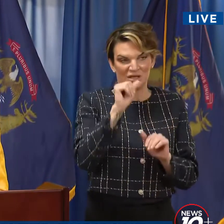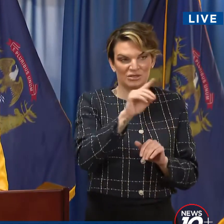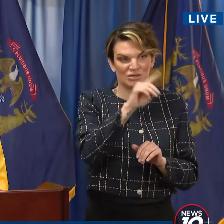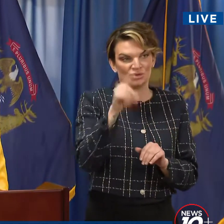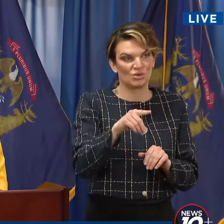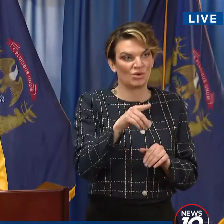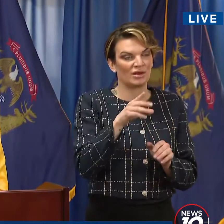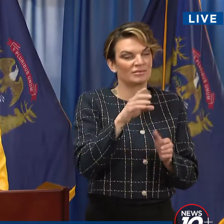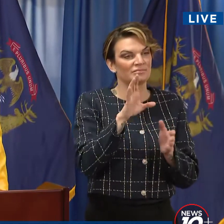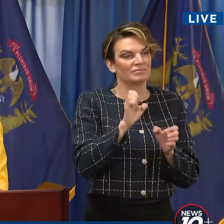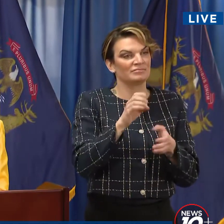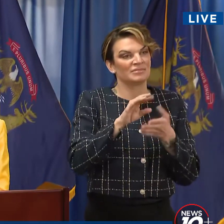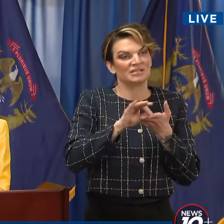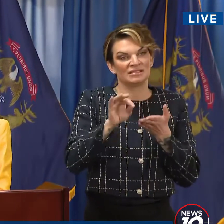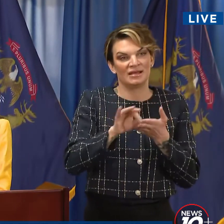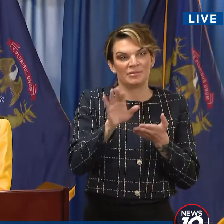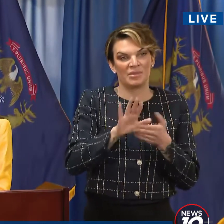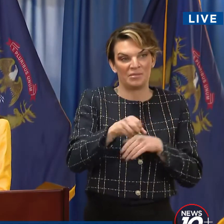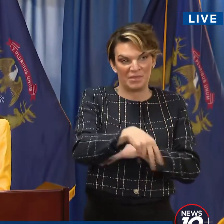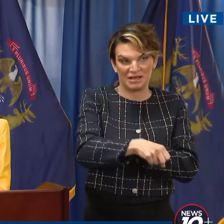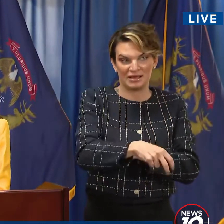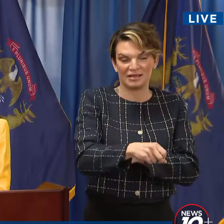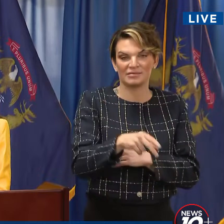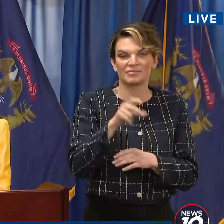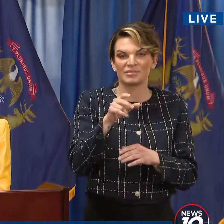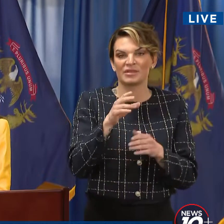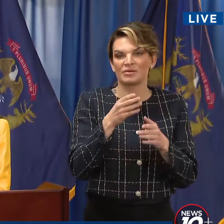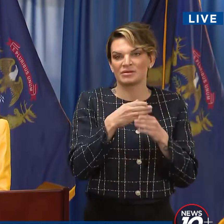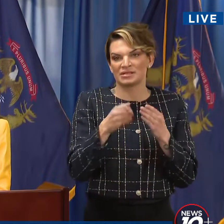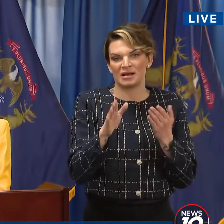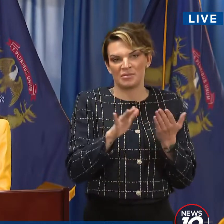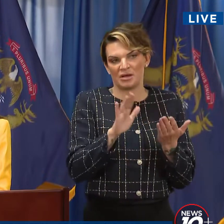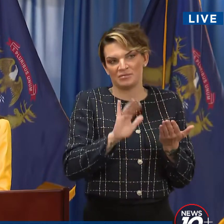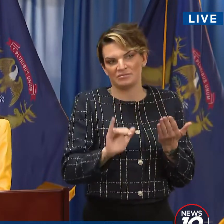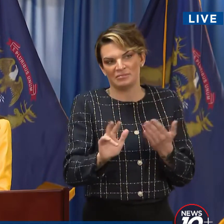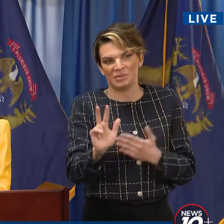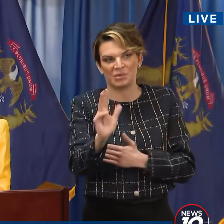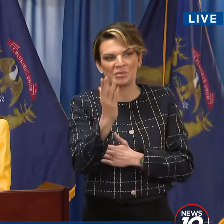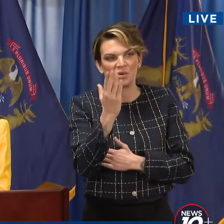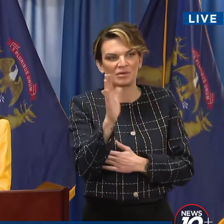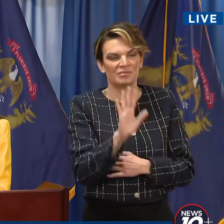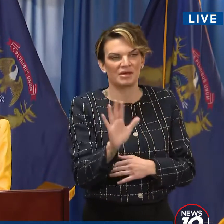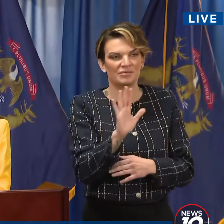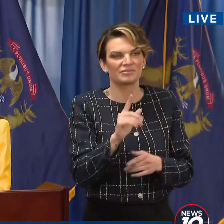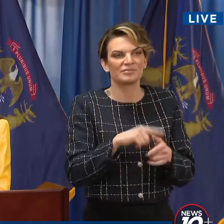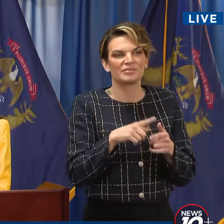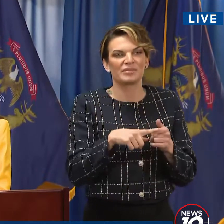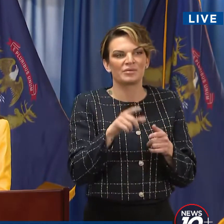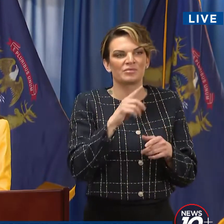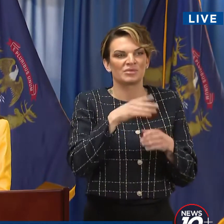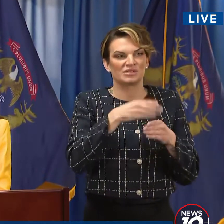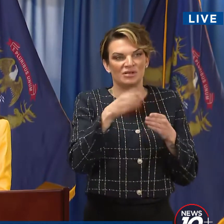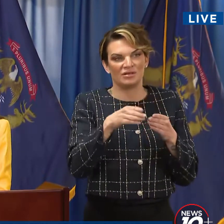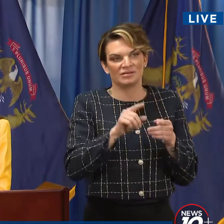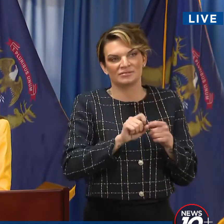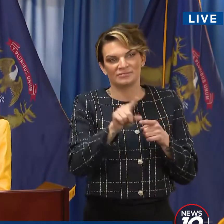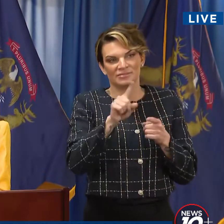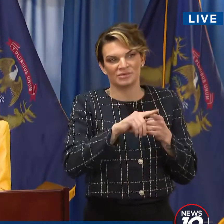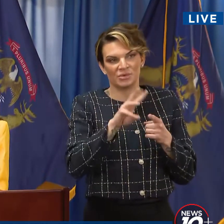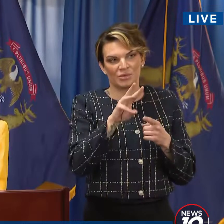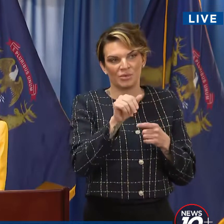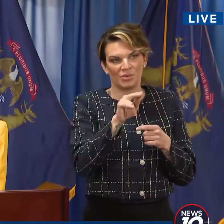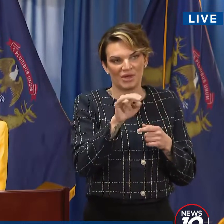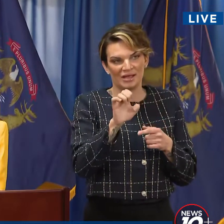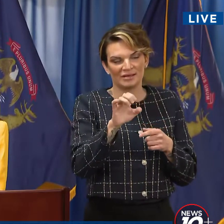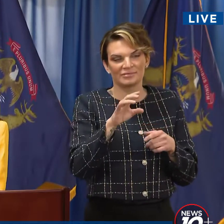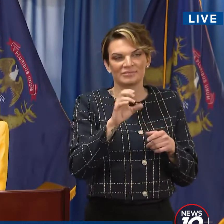done tabulating in or around midnight. They were done a few hours after. And with that, sent the results over to Wayne County, which then uploaded them.